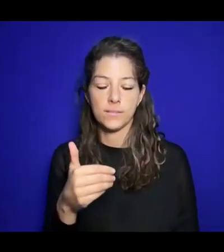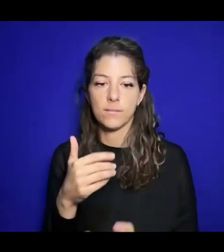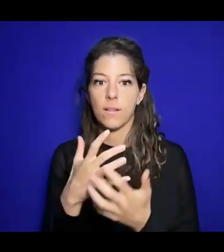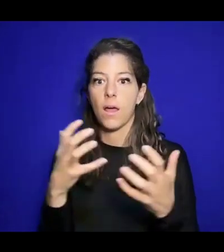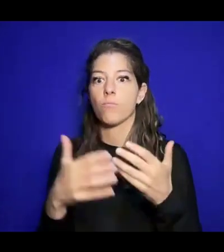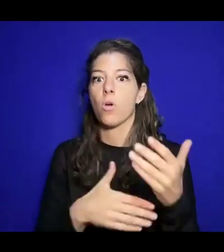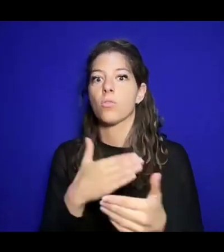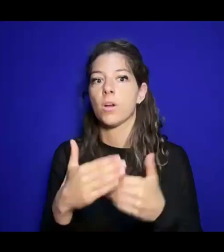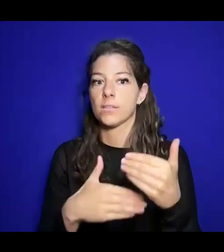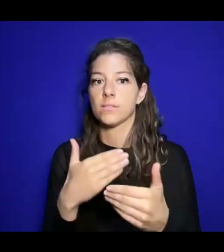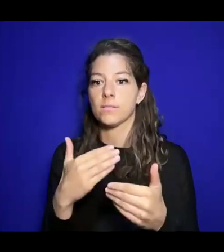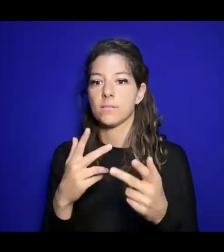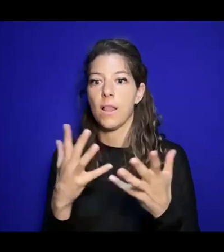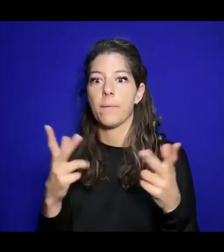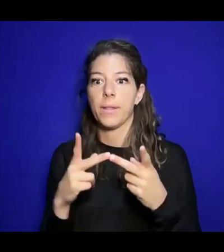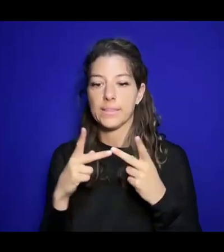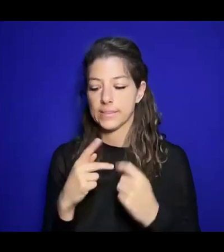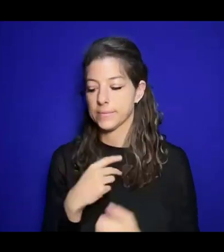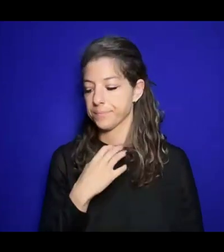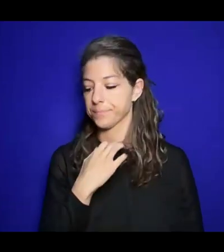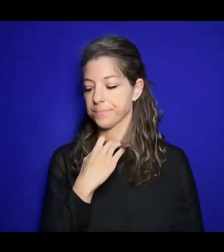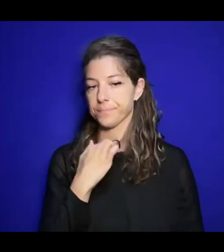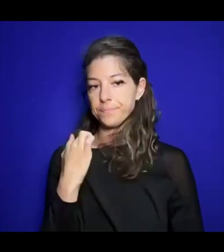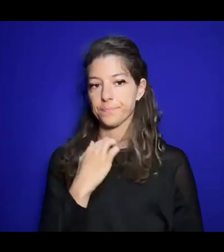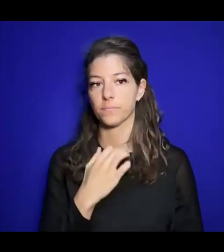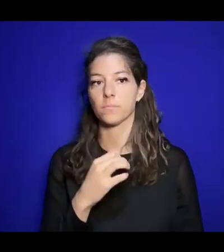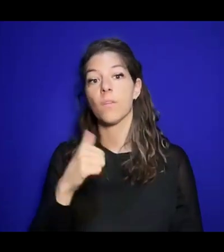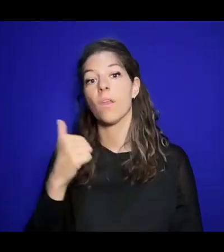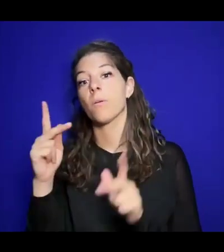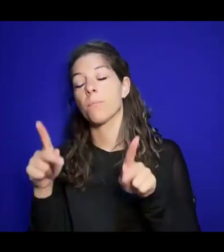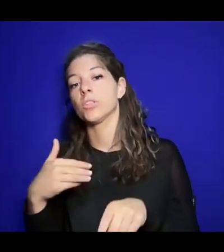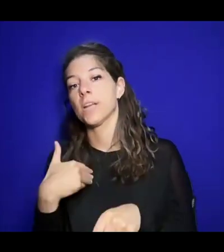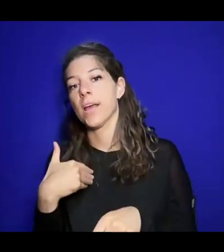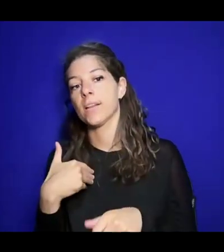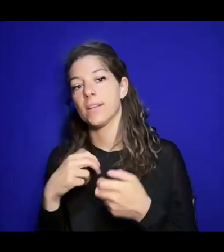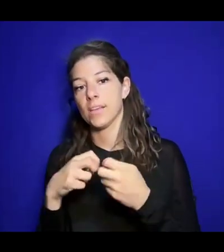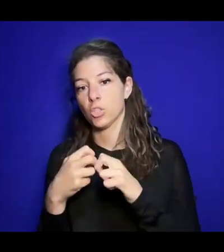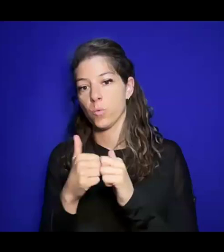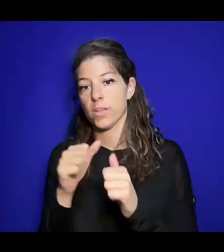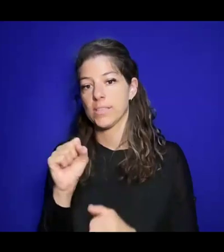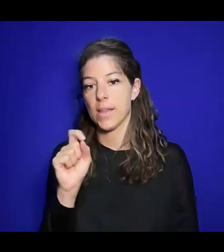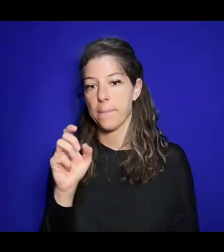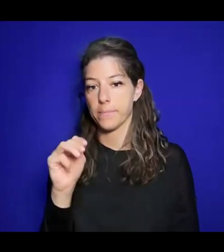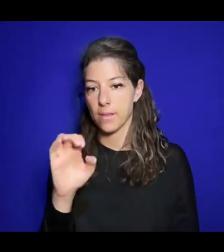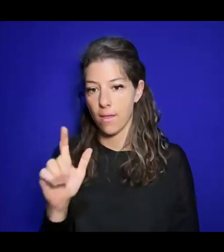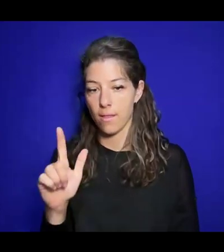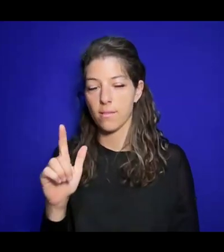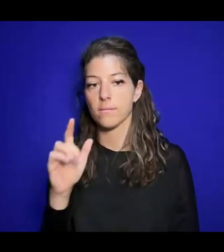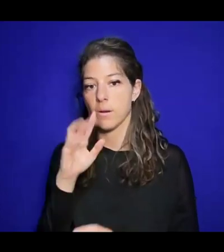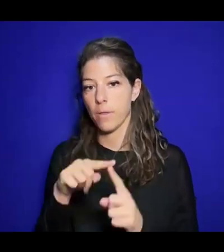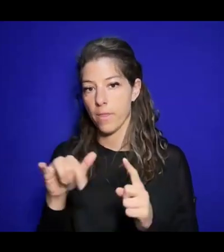of progress, a lot of places. The other person had the issue with the stem cells. We talked about